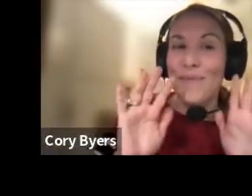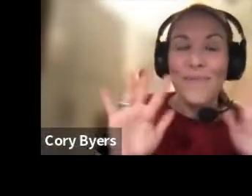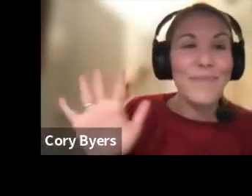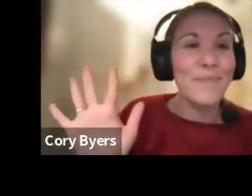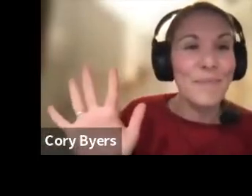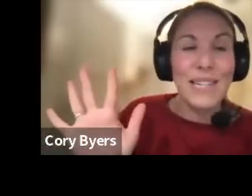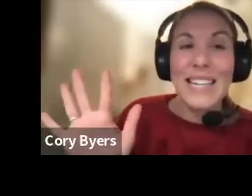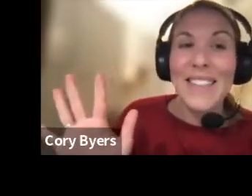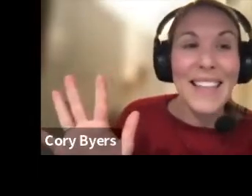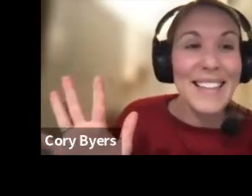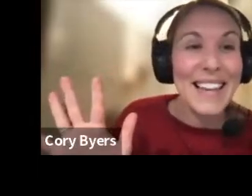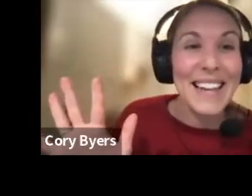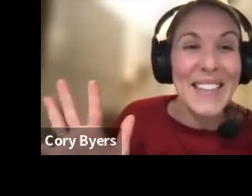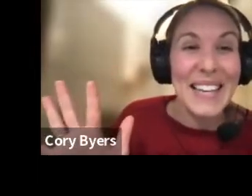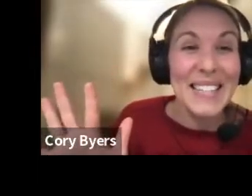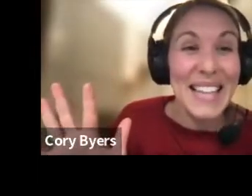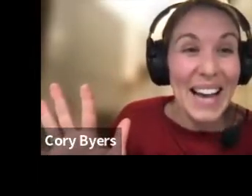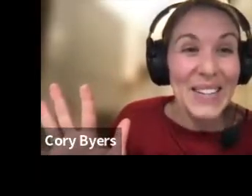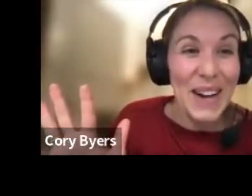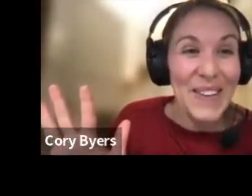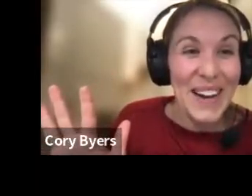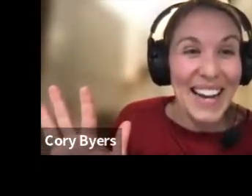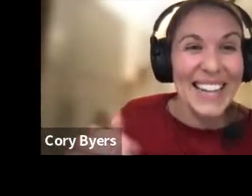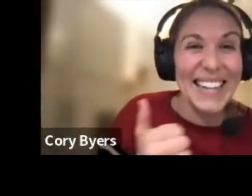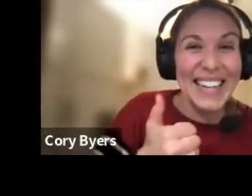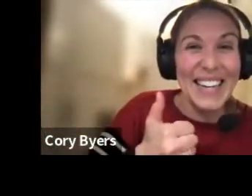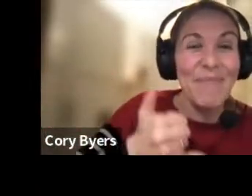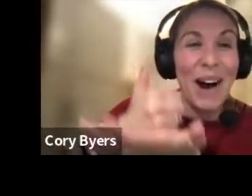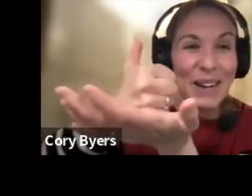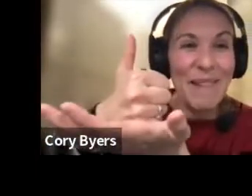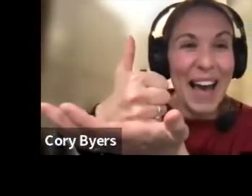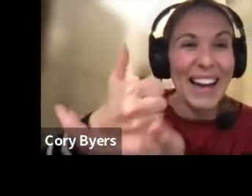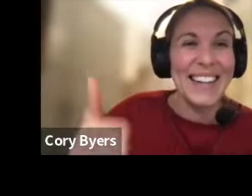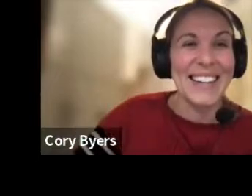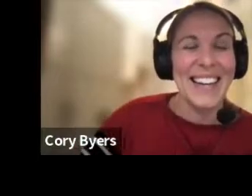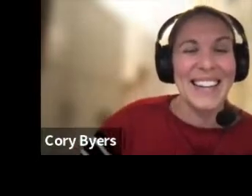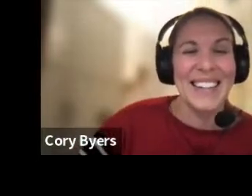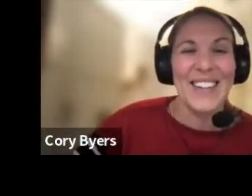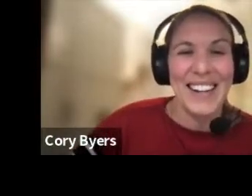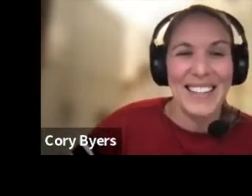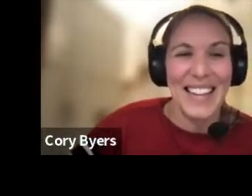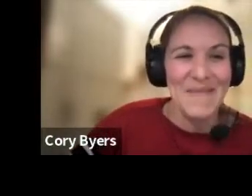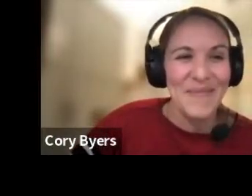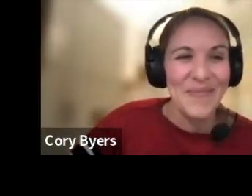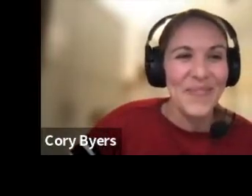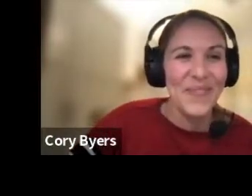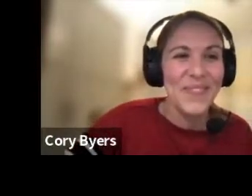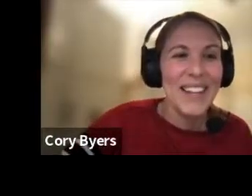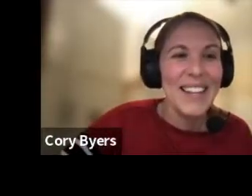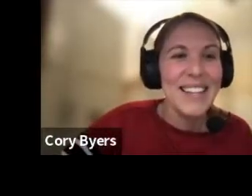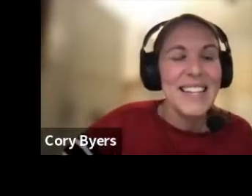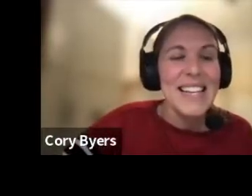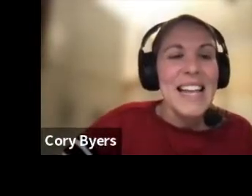you pretend that they said it the exact right way and model back correctly.